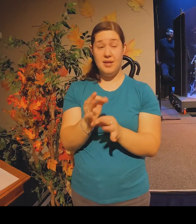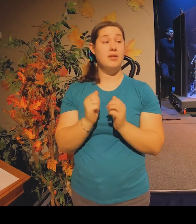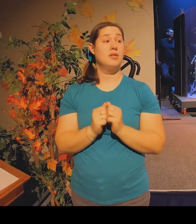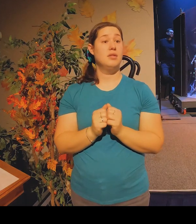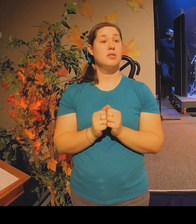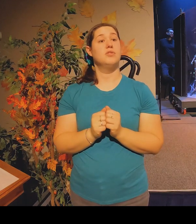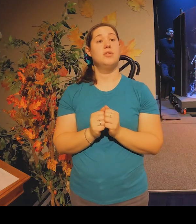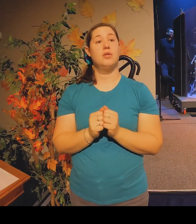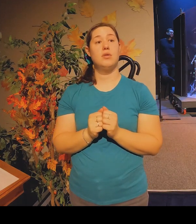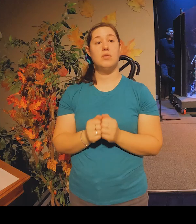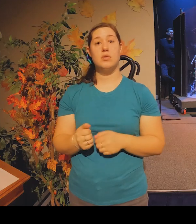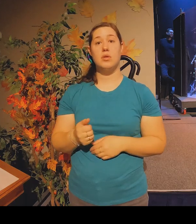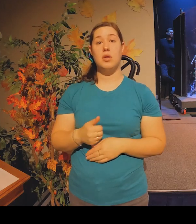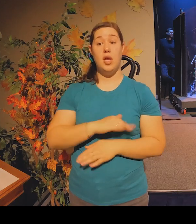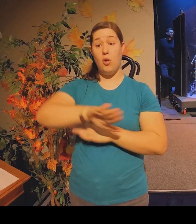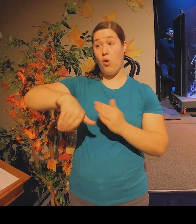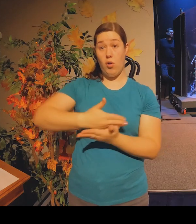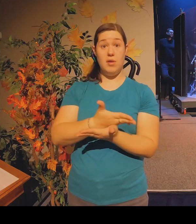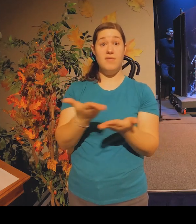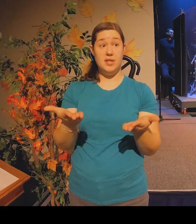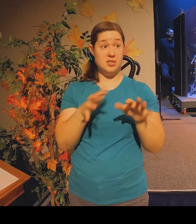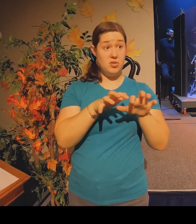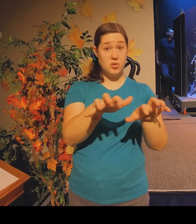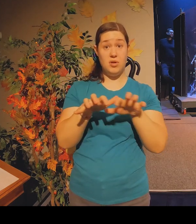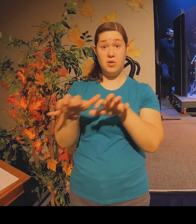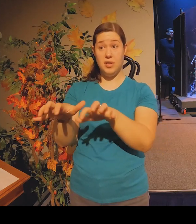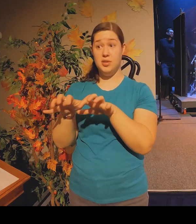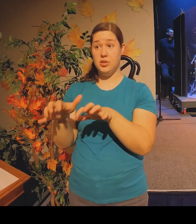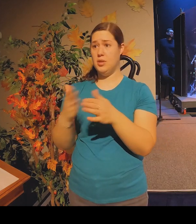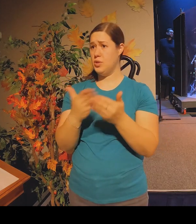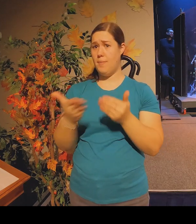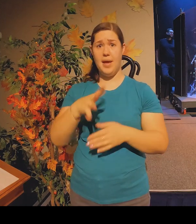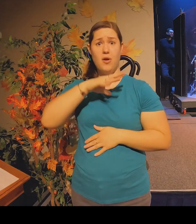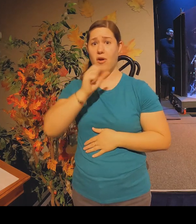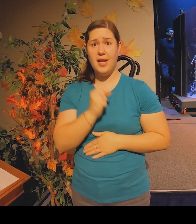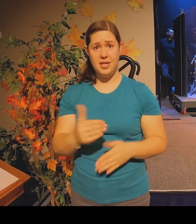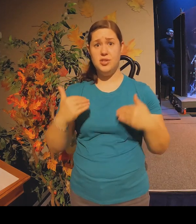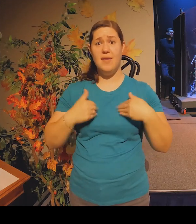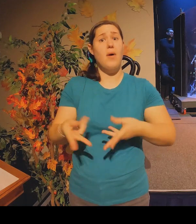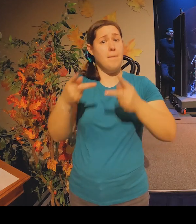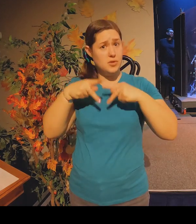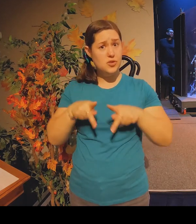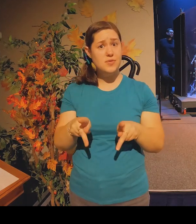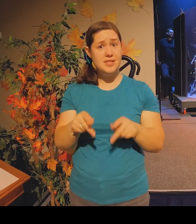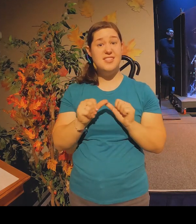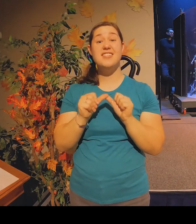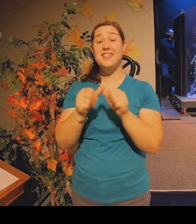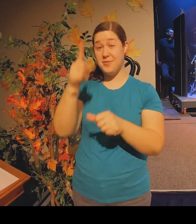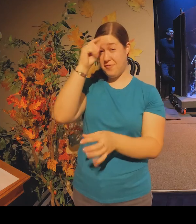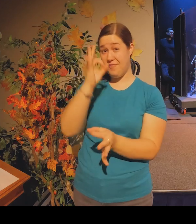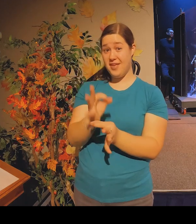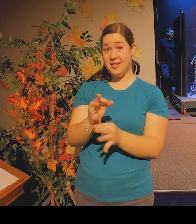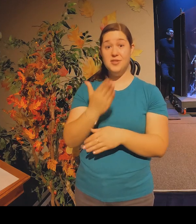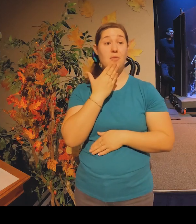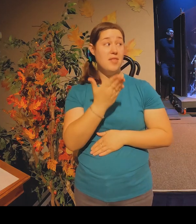what age, give those opportunities to continue our faith journey. So Mr. Sam, Reverend Sam, thank you for being here with